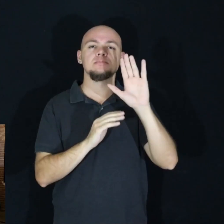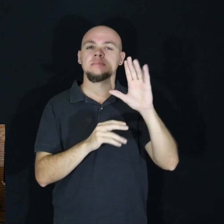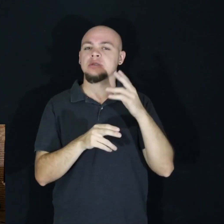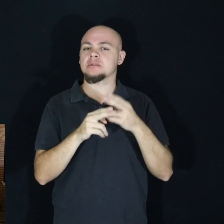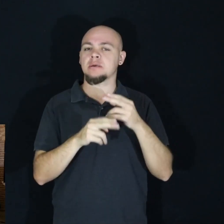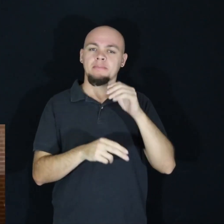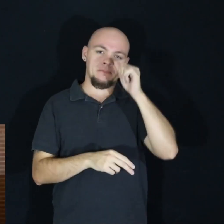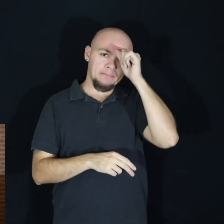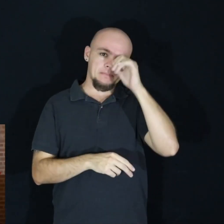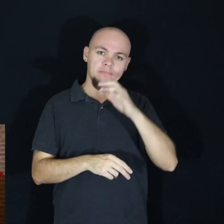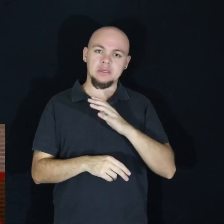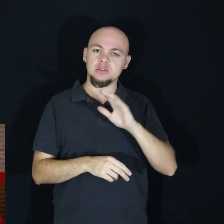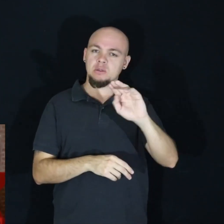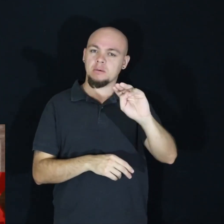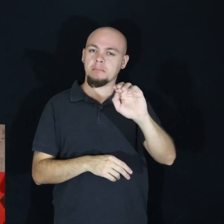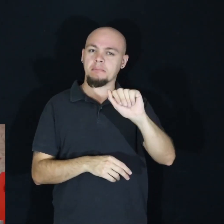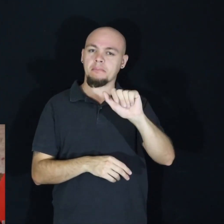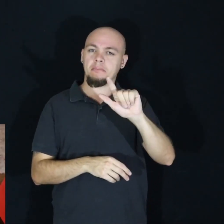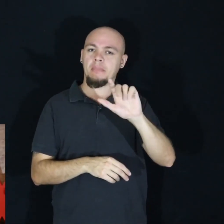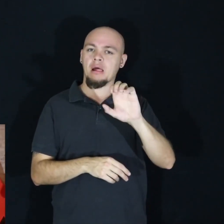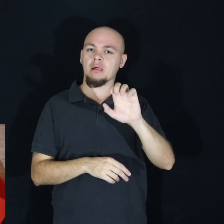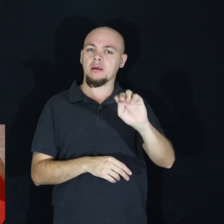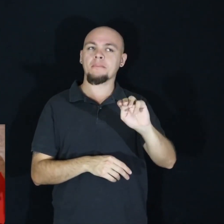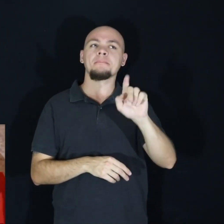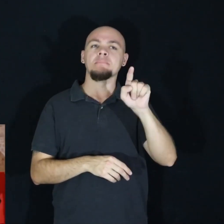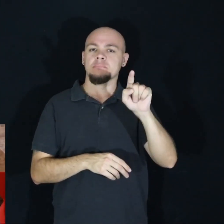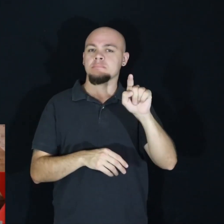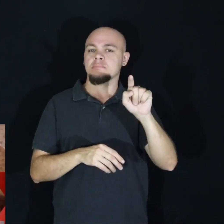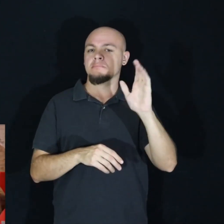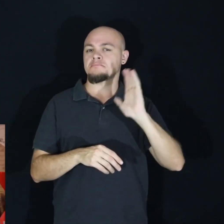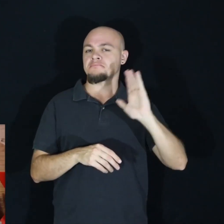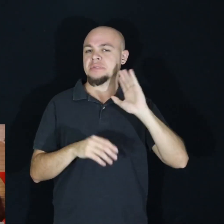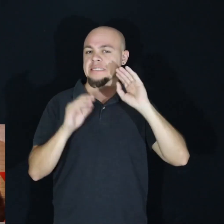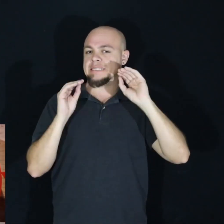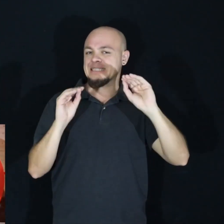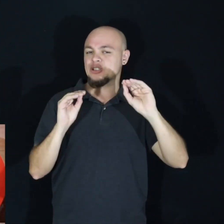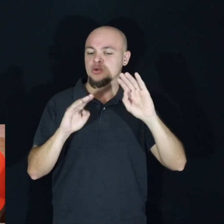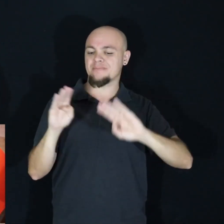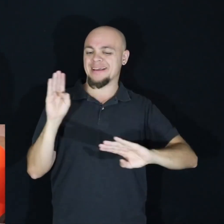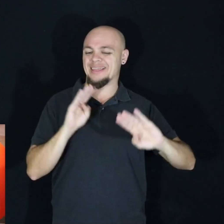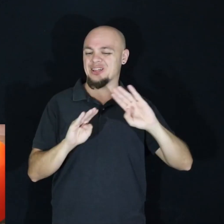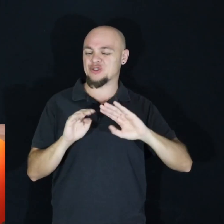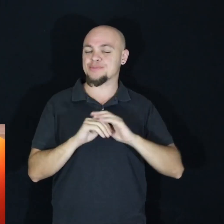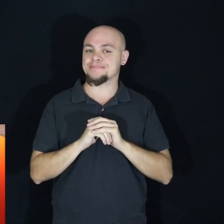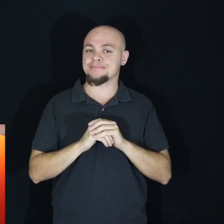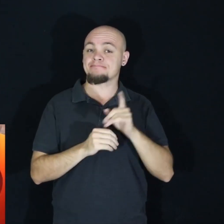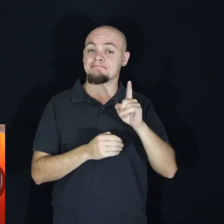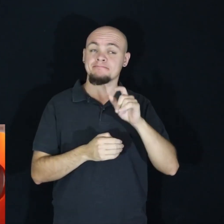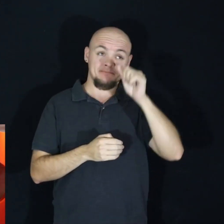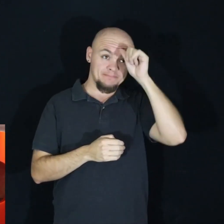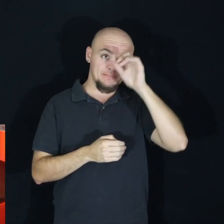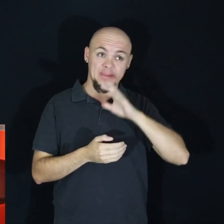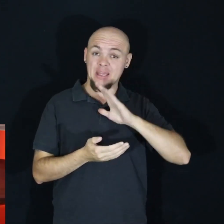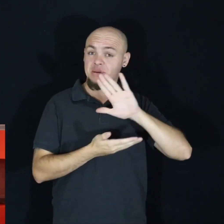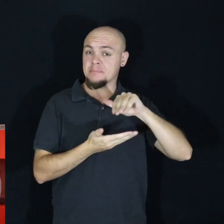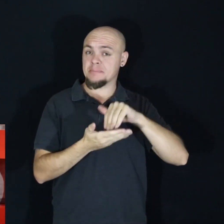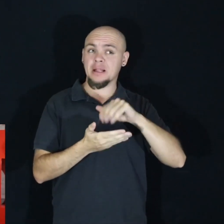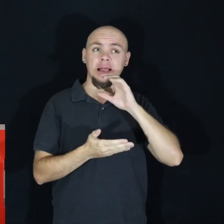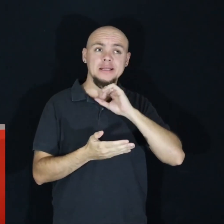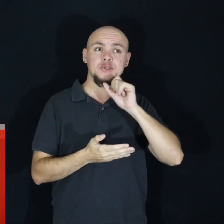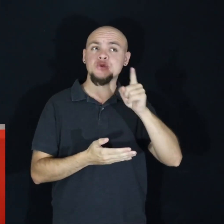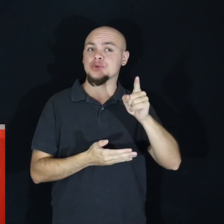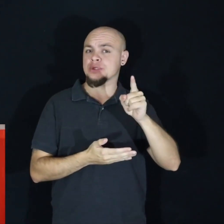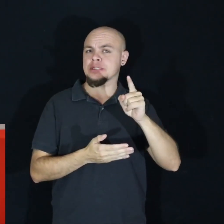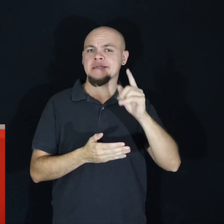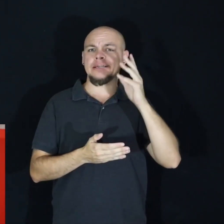Mr. Malcolm. He is my biology teacher, or was. He's a middle-aged man with so much life experience